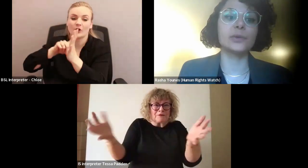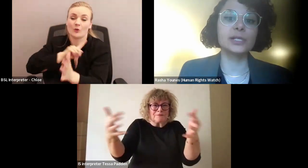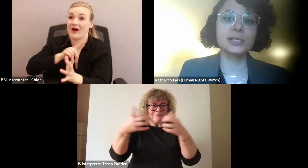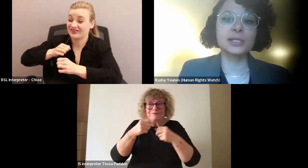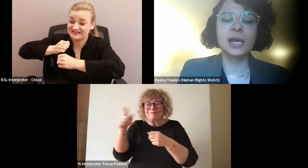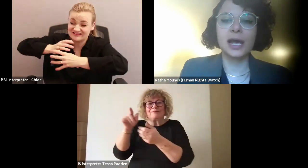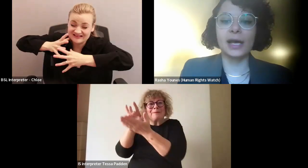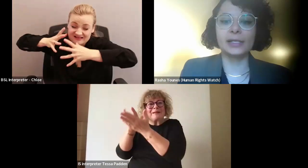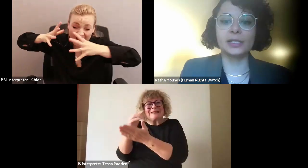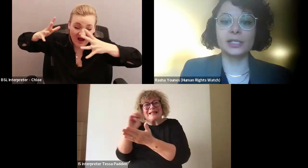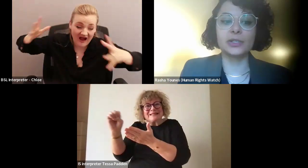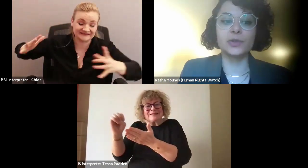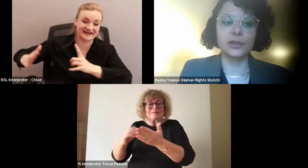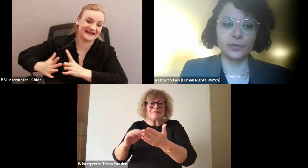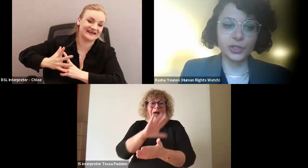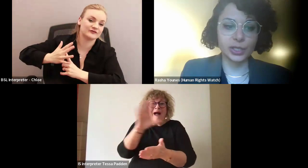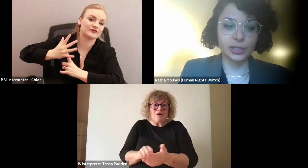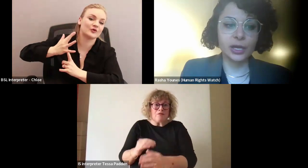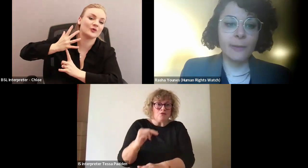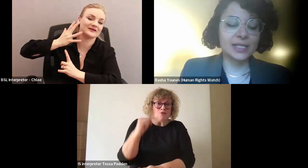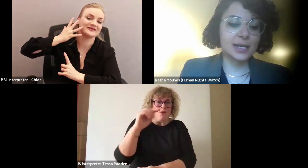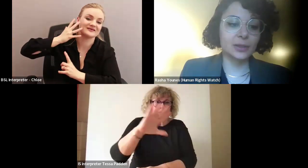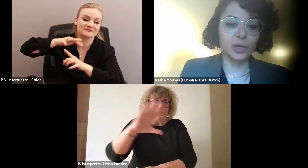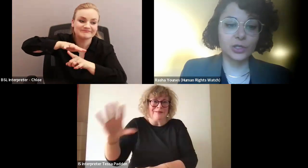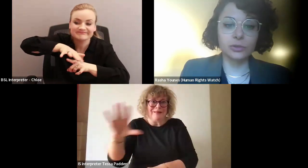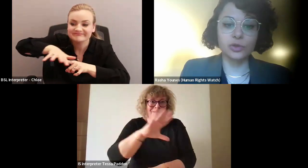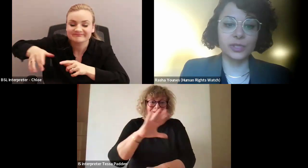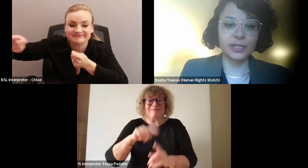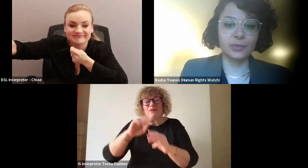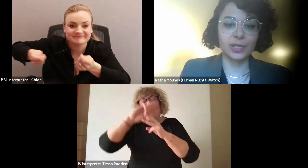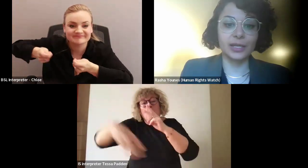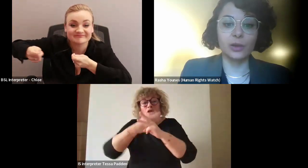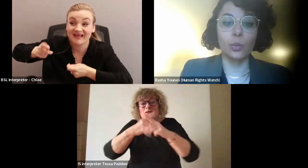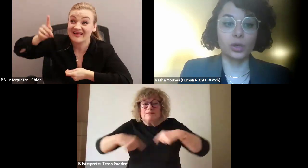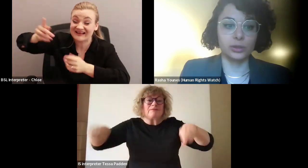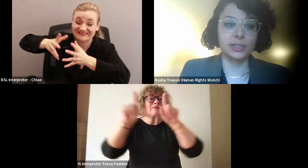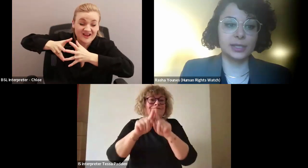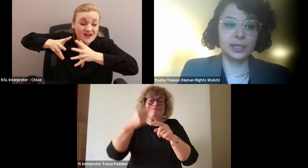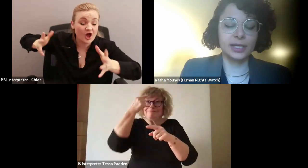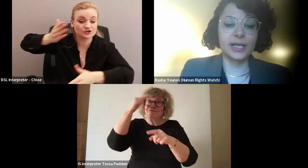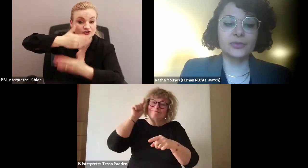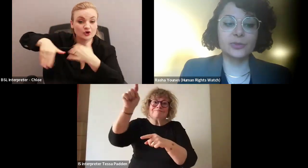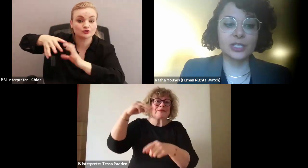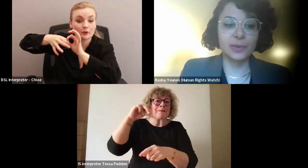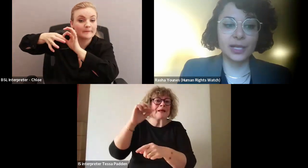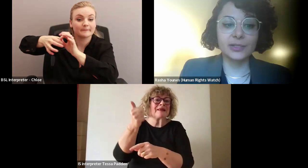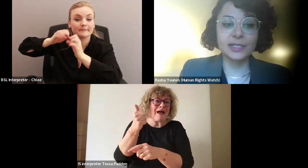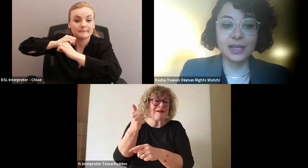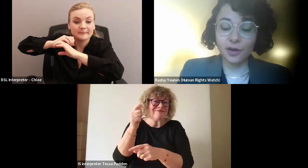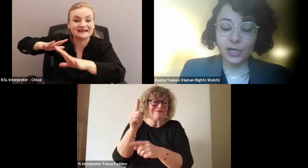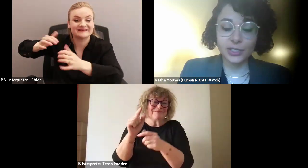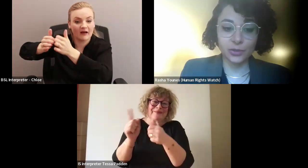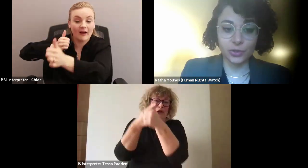its influence and its use in the region. Meta is the largest social media company in the world. It has a